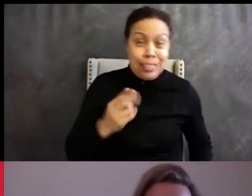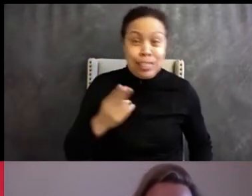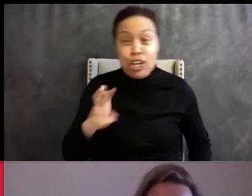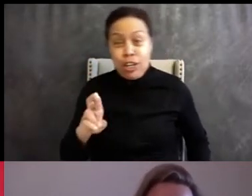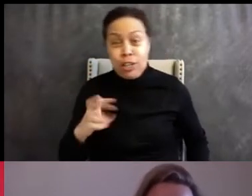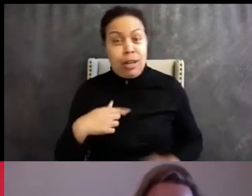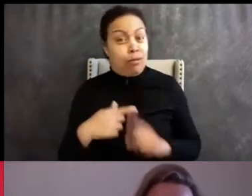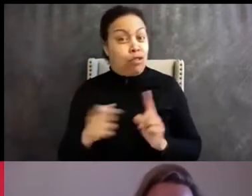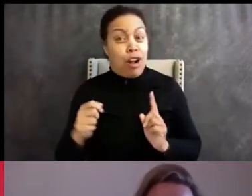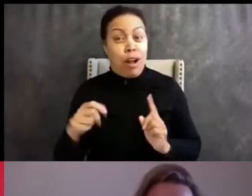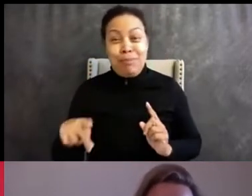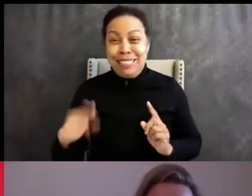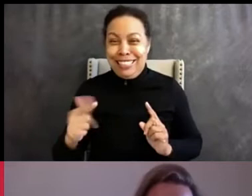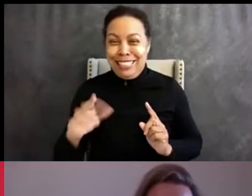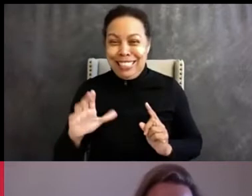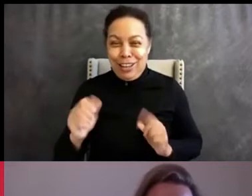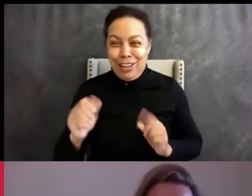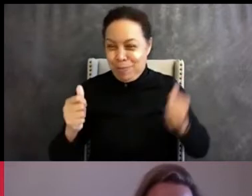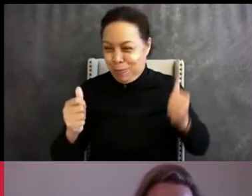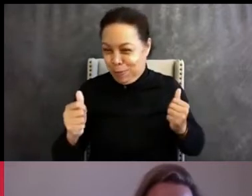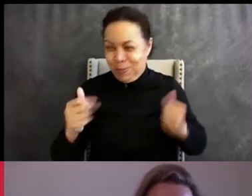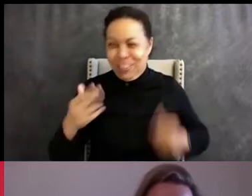in Hyattsville, Maryland, and